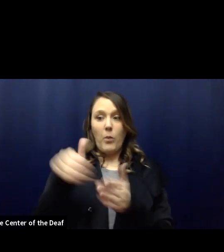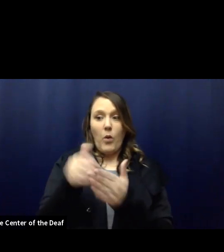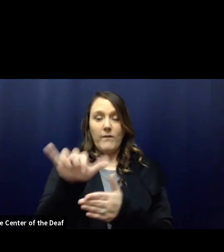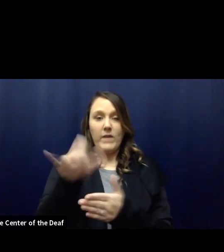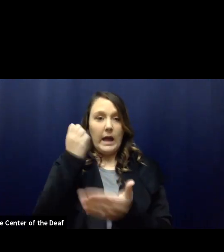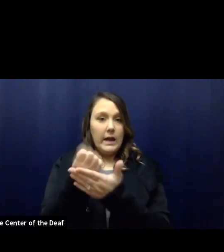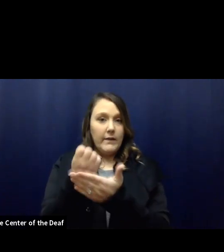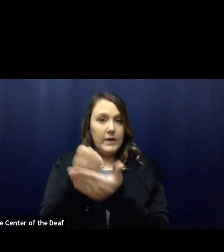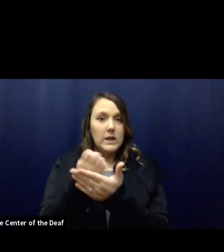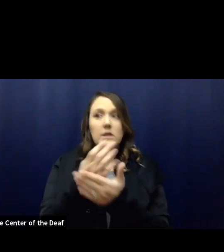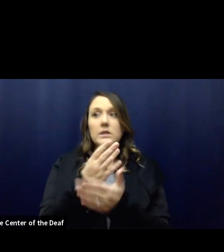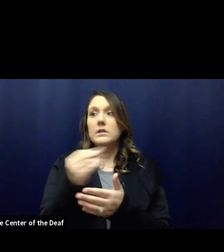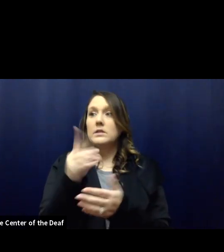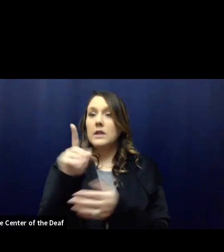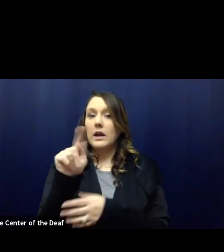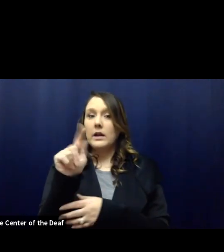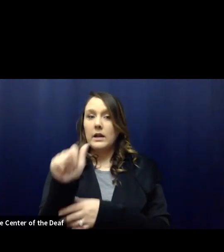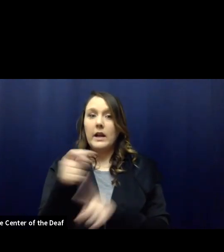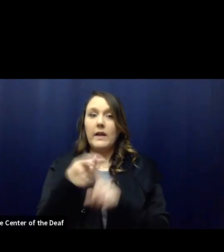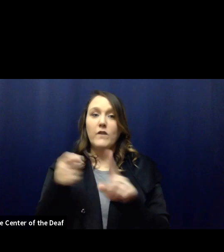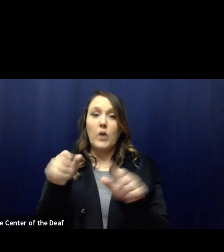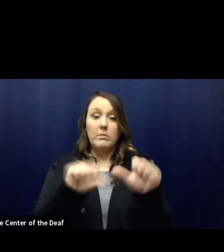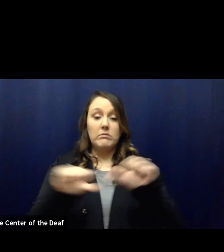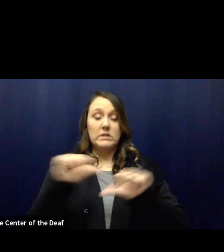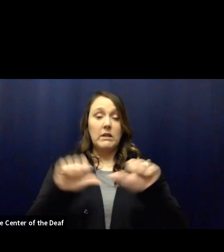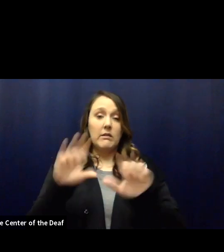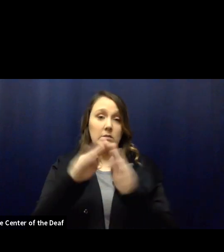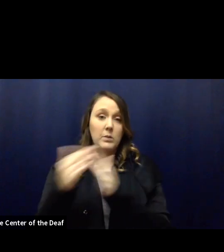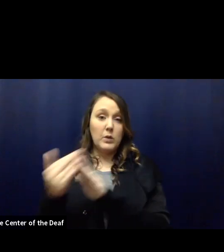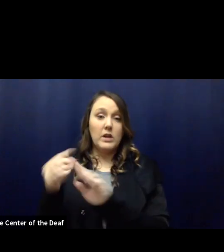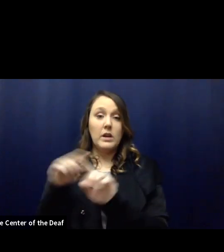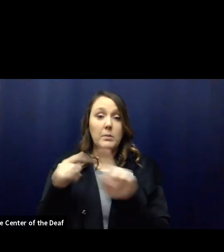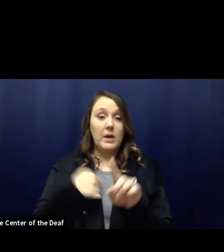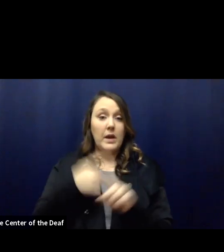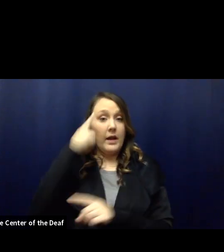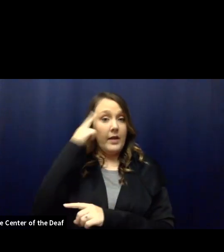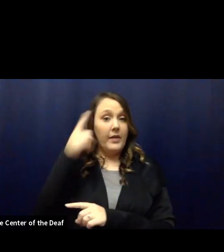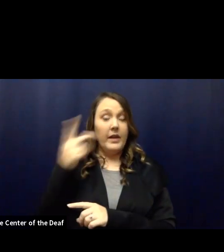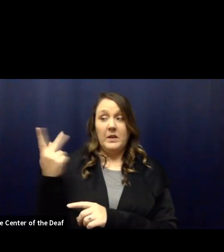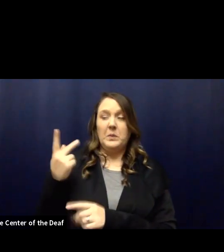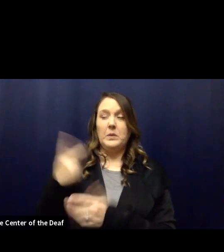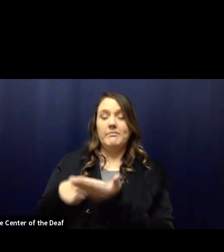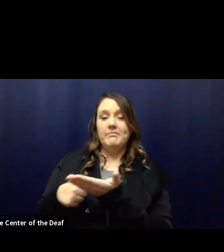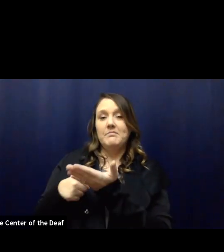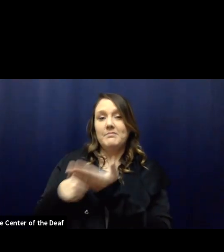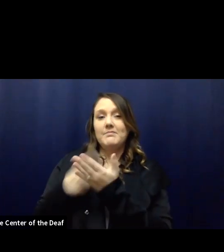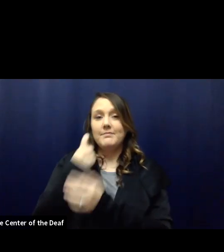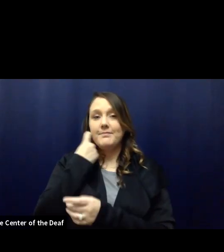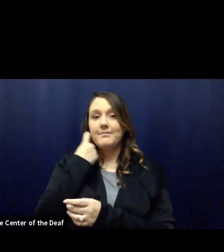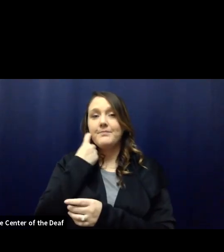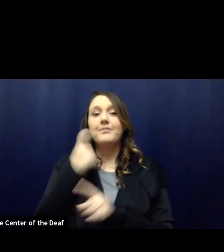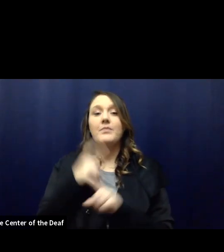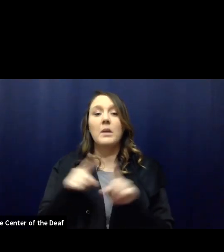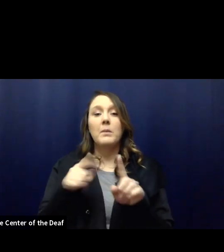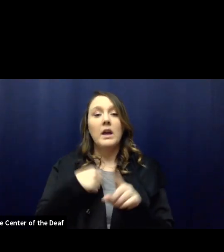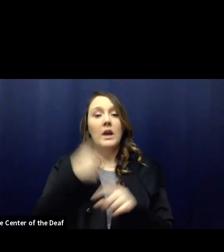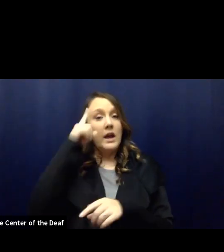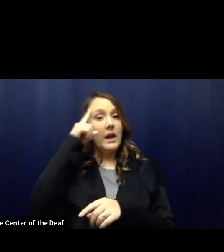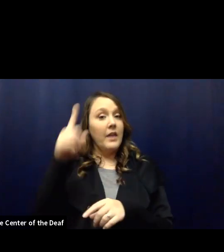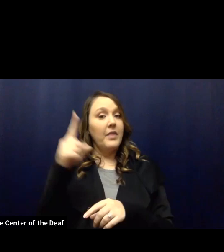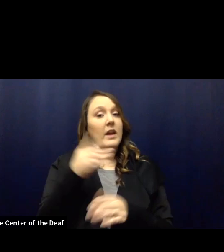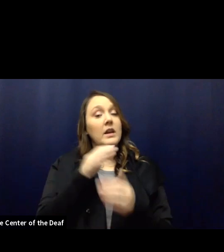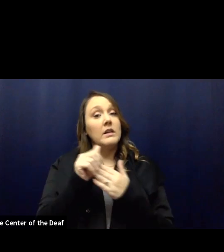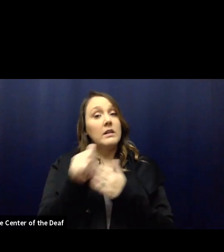coming from the scientific community on that. But I think, and Dr. Gray and I actually talked about this right before this, I think the practical guidance